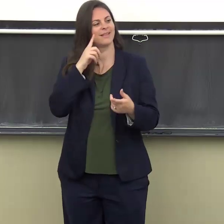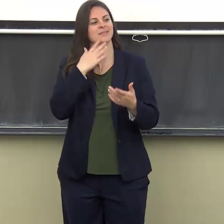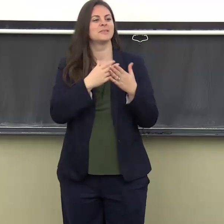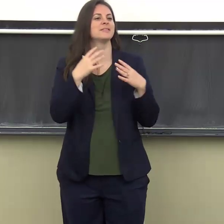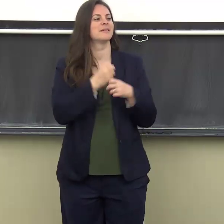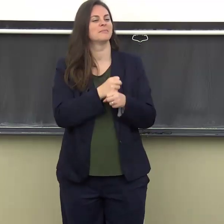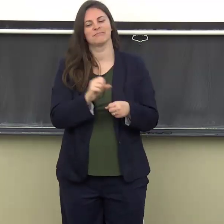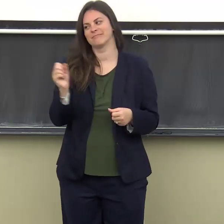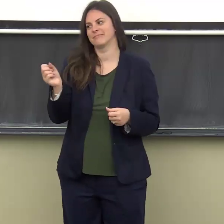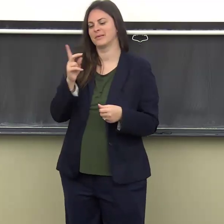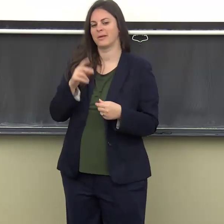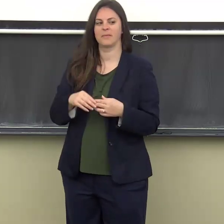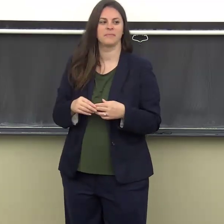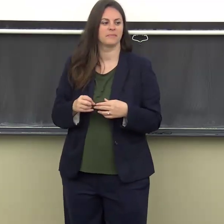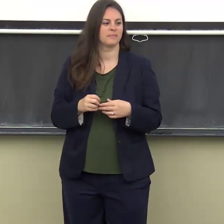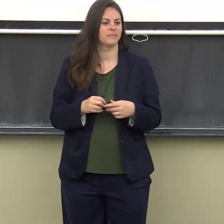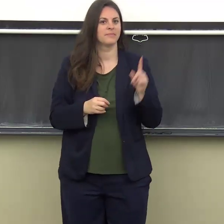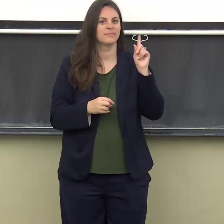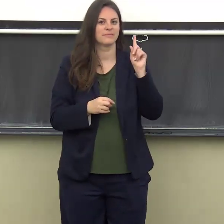No, Okay. I think that was great.